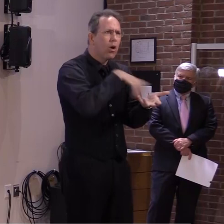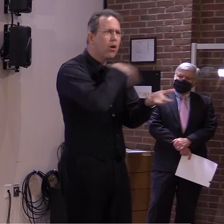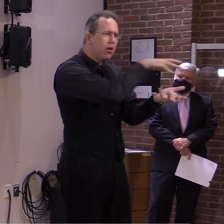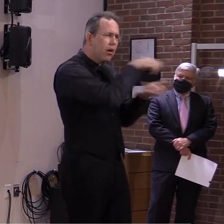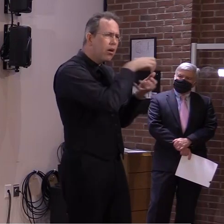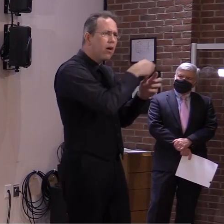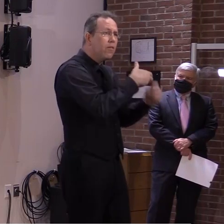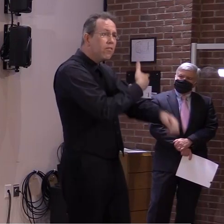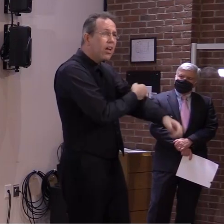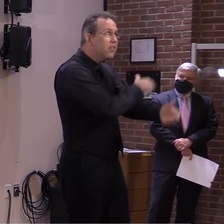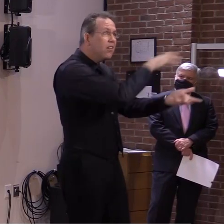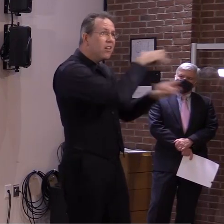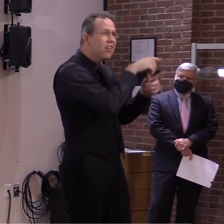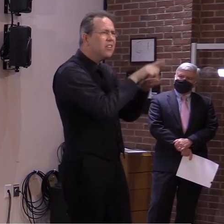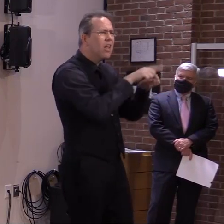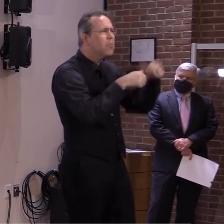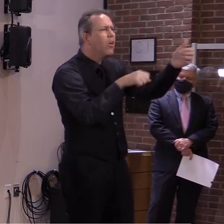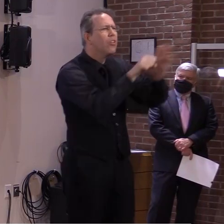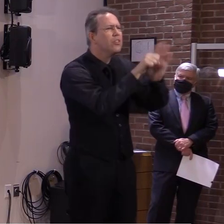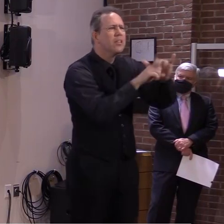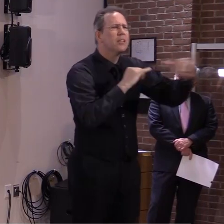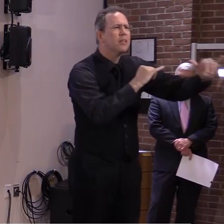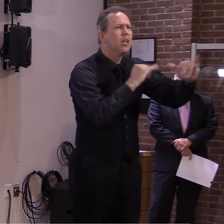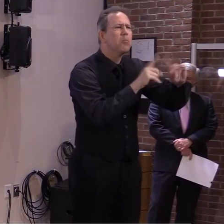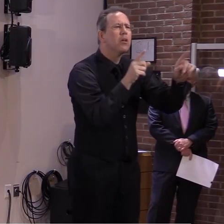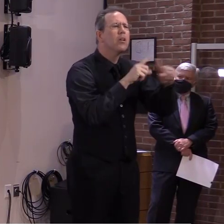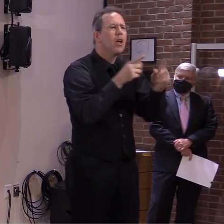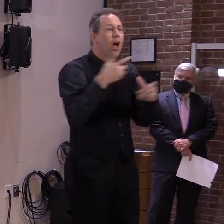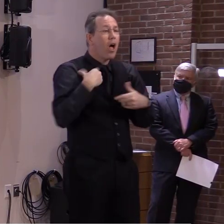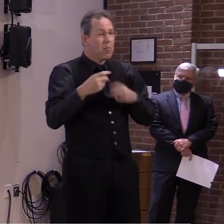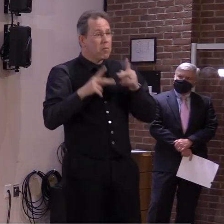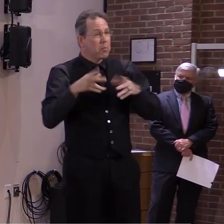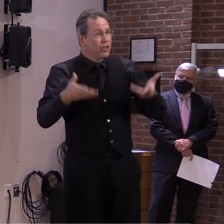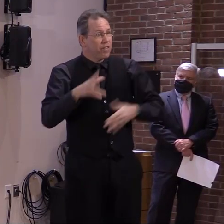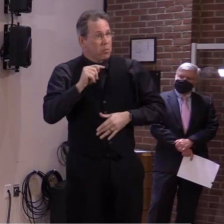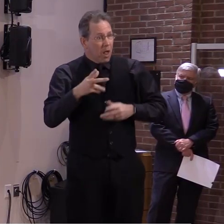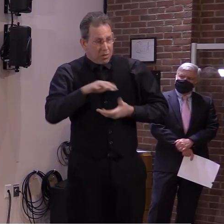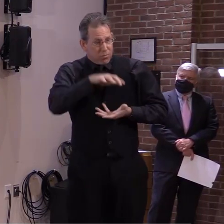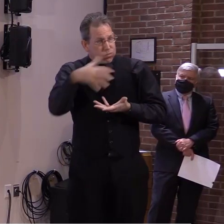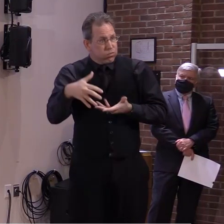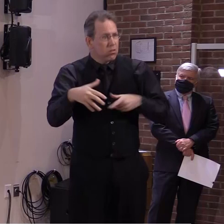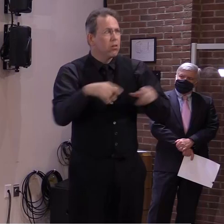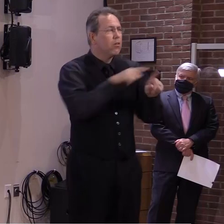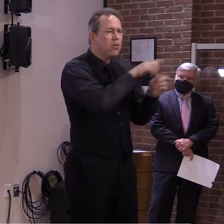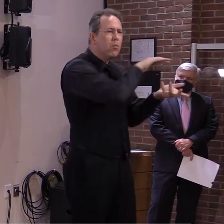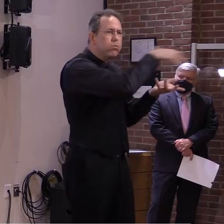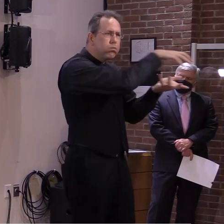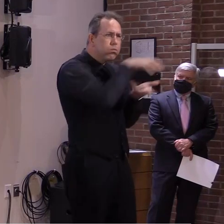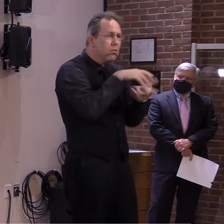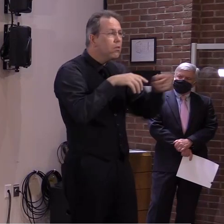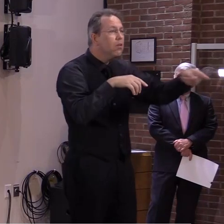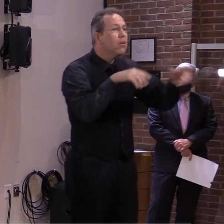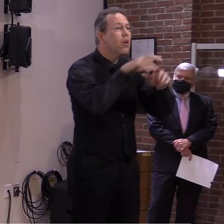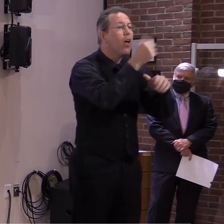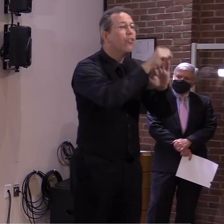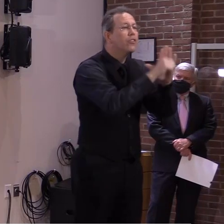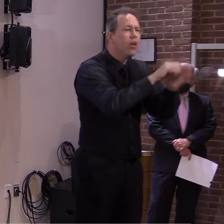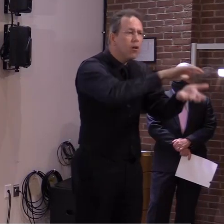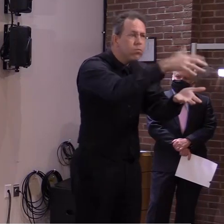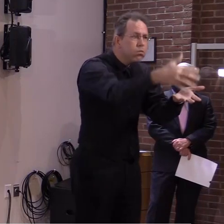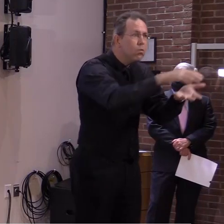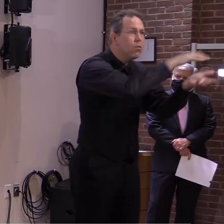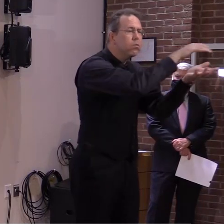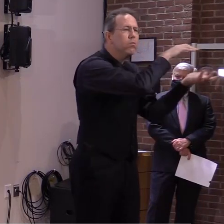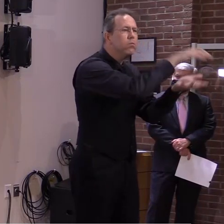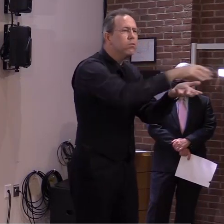because a state opens up to a larger group, it doesn't mean they're going to vaccinate any more people. The supply is the